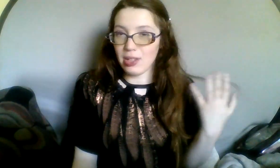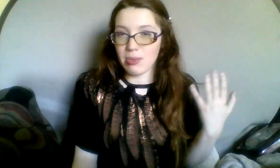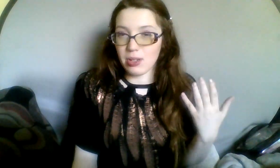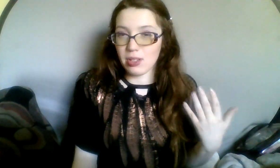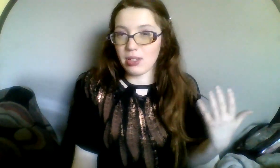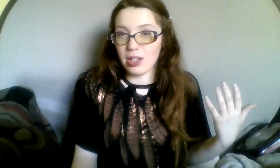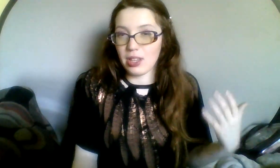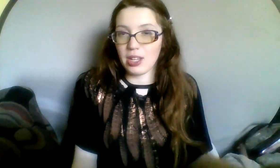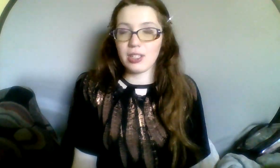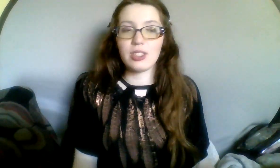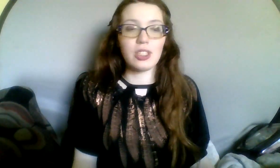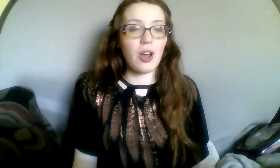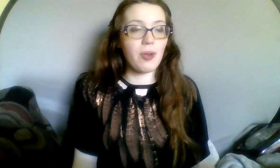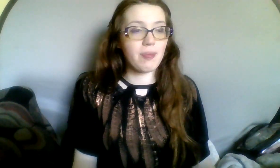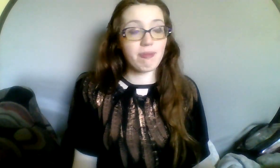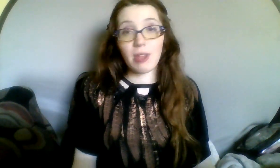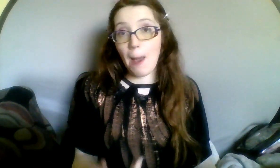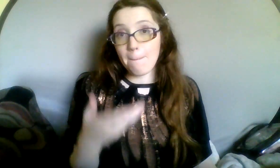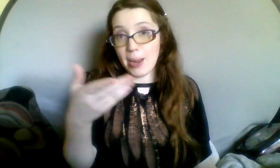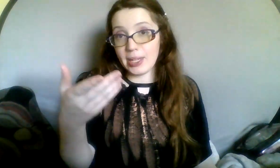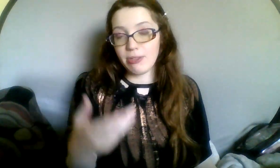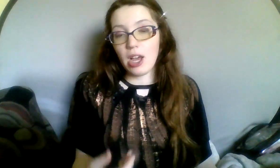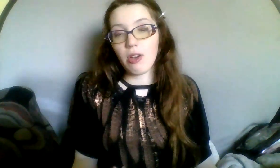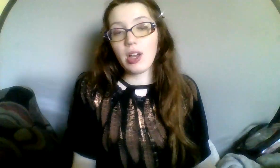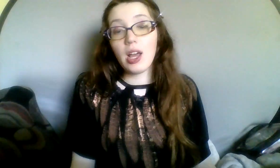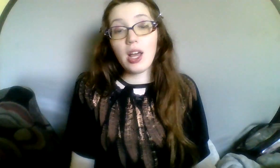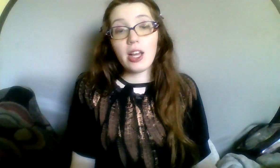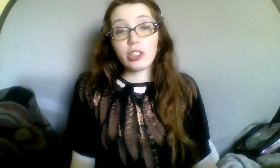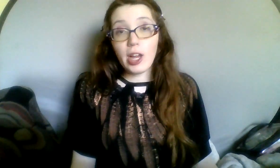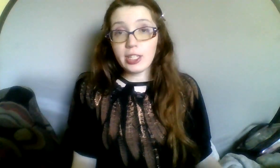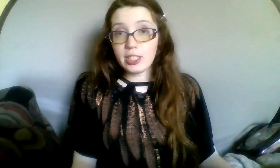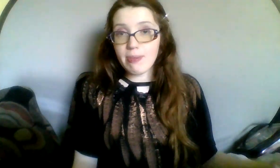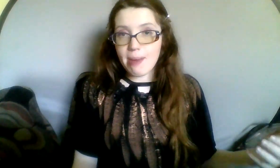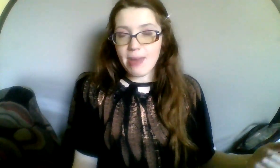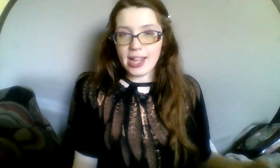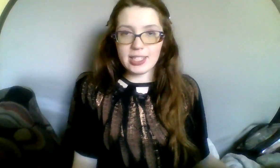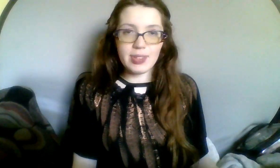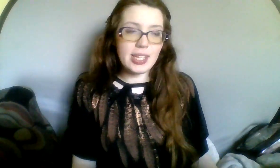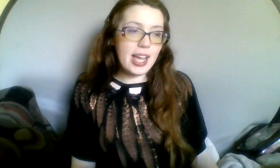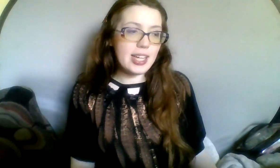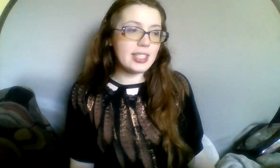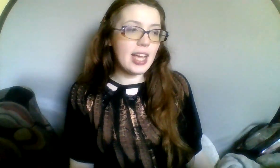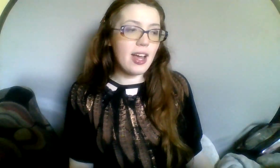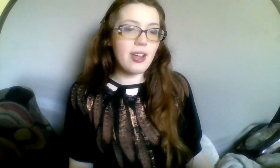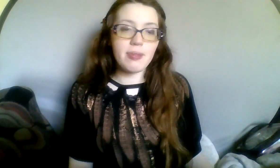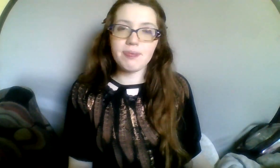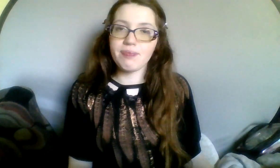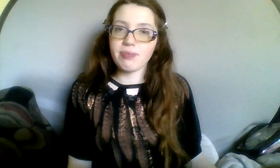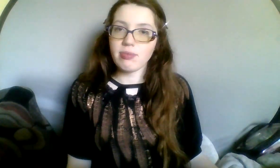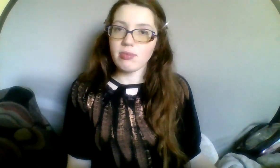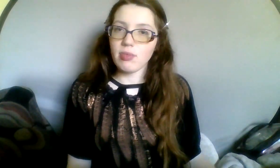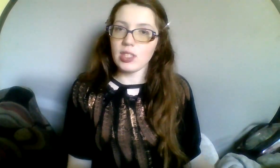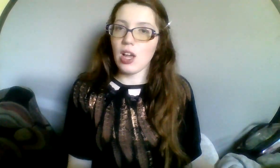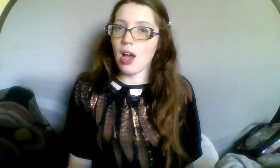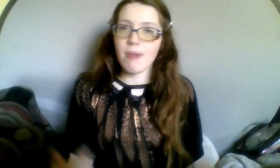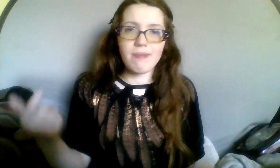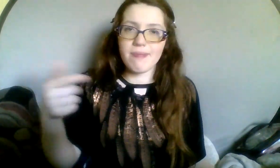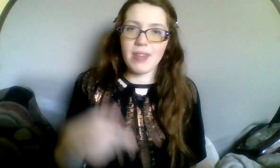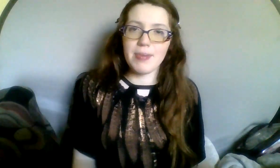or anything. So maybe you know. So I just did my best with the ASL. Maybe you